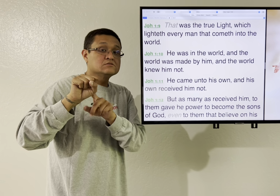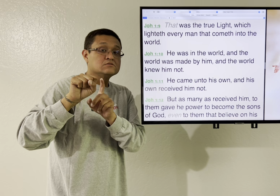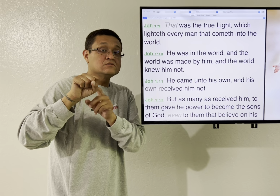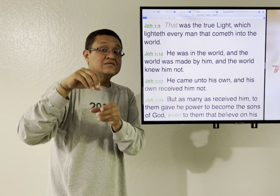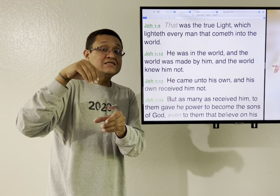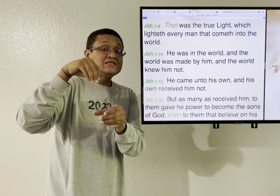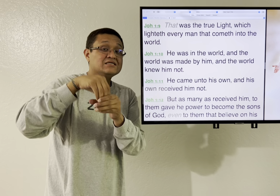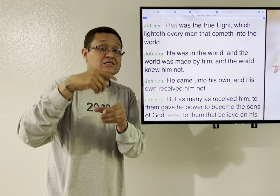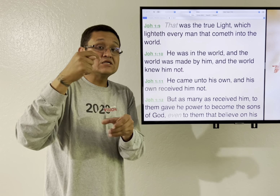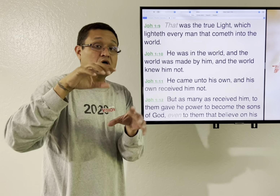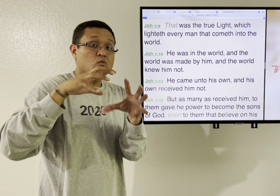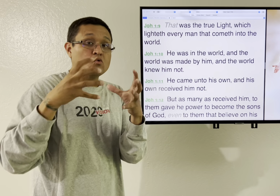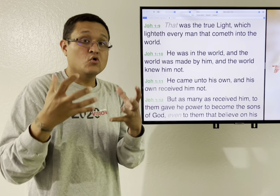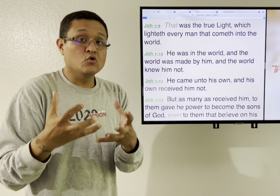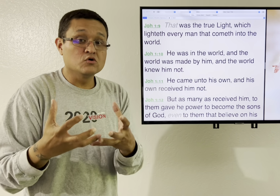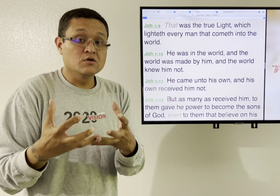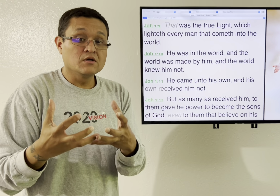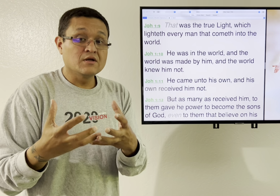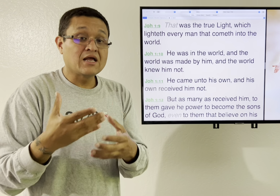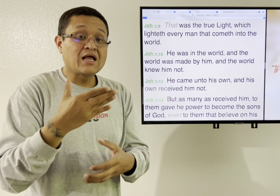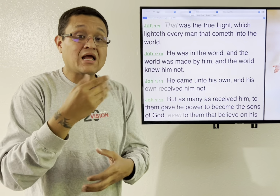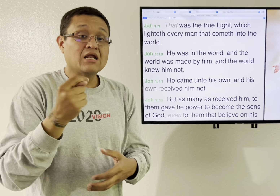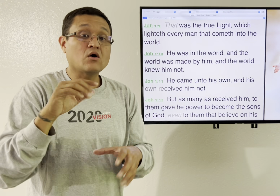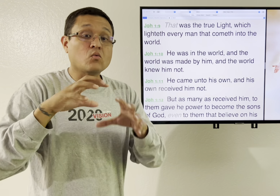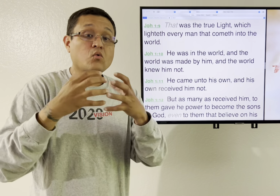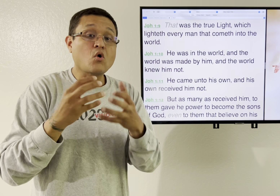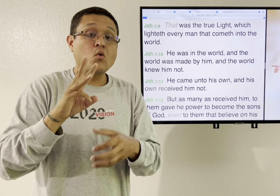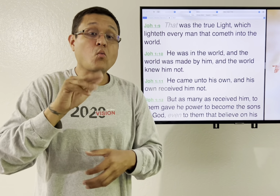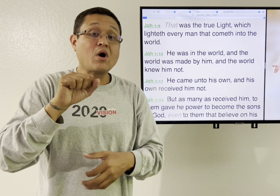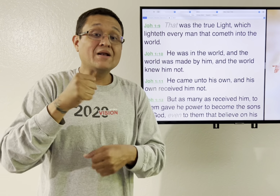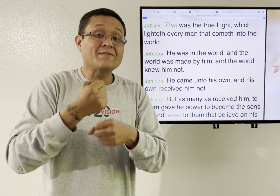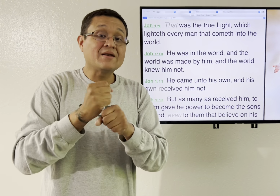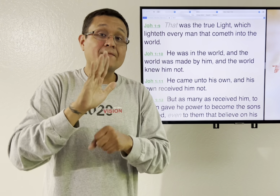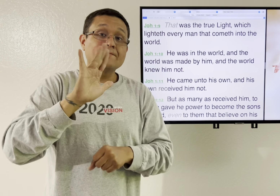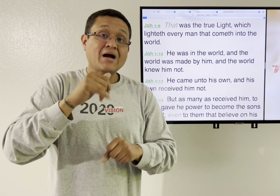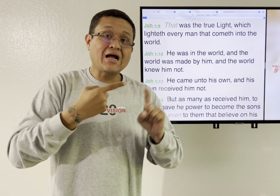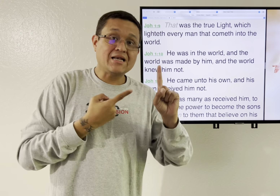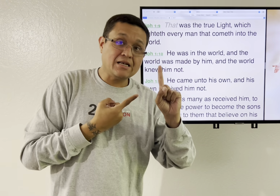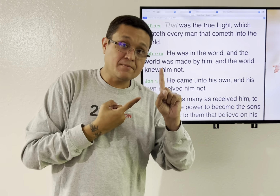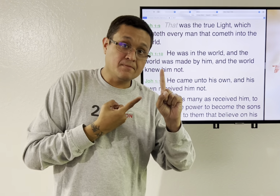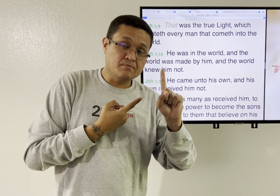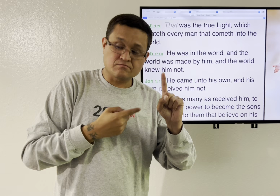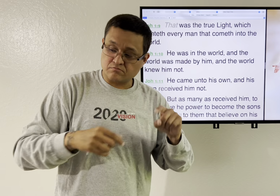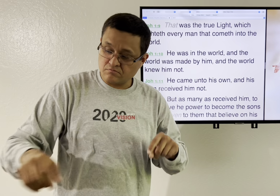He was in the world. And the world was made by him.